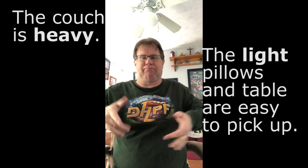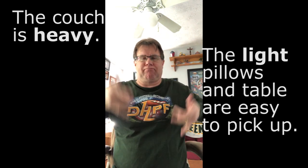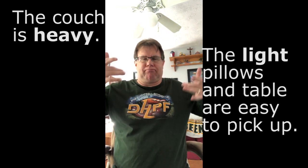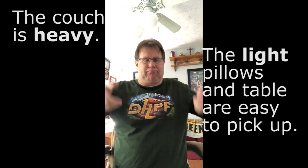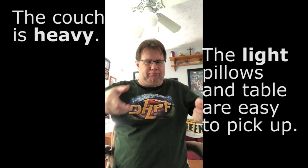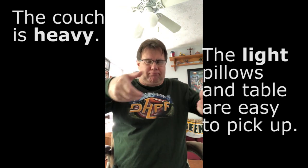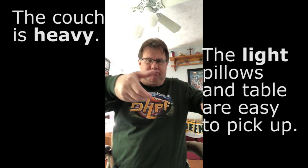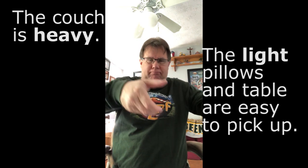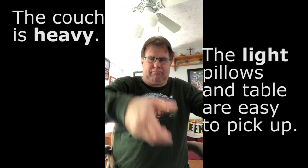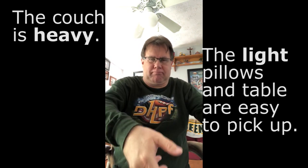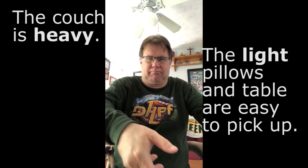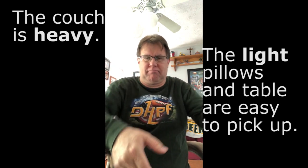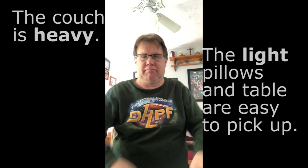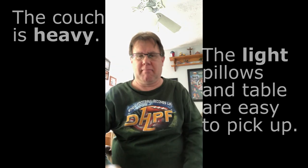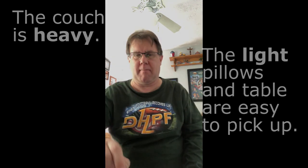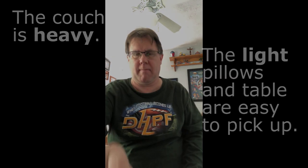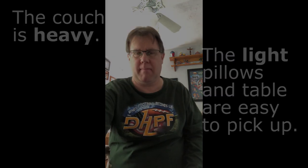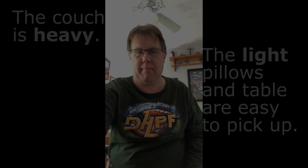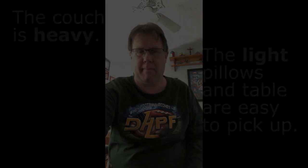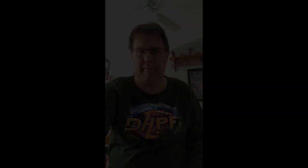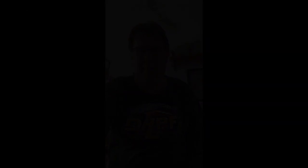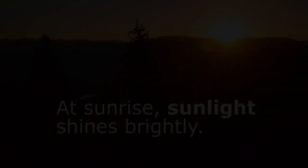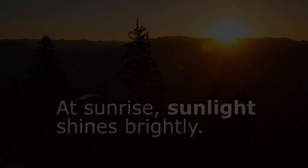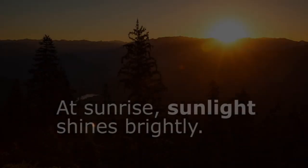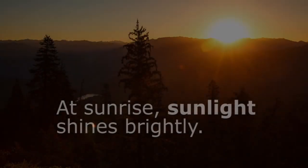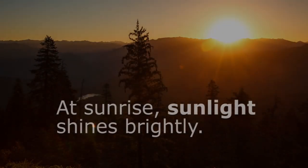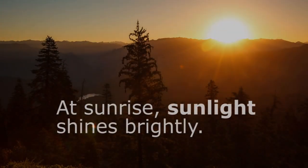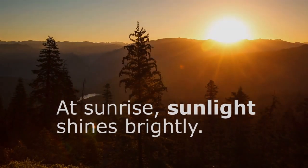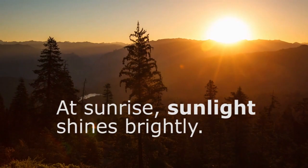table being light itself was easy to move in